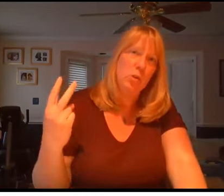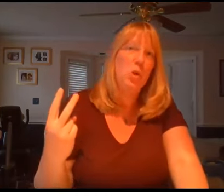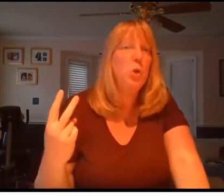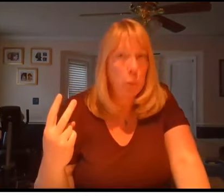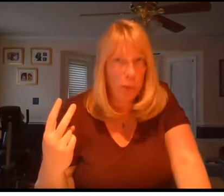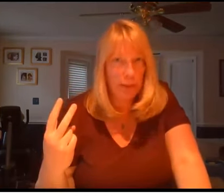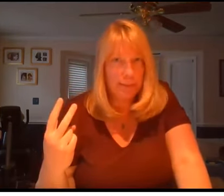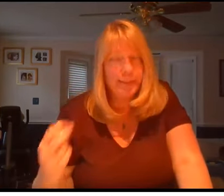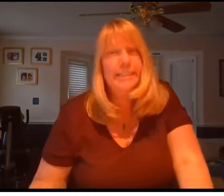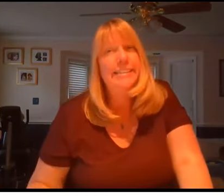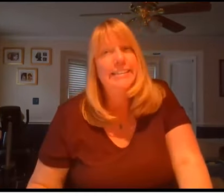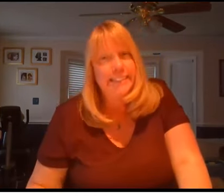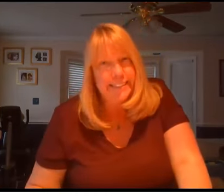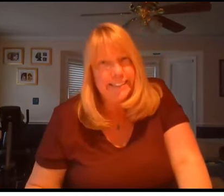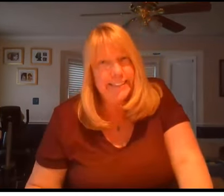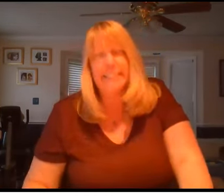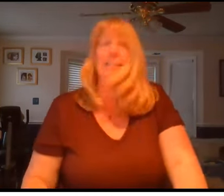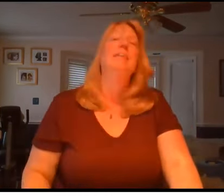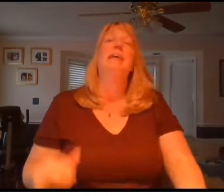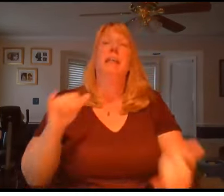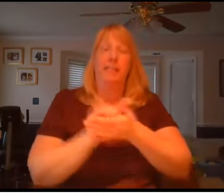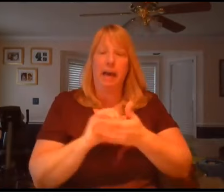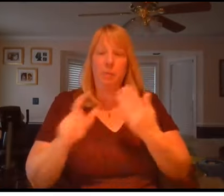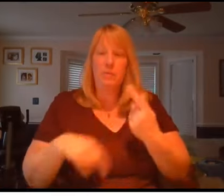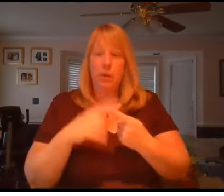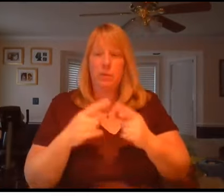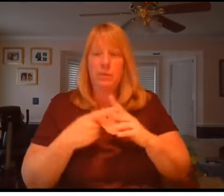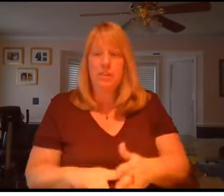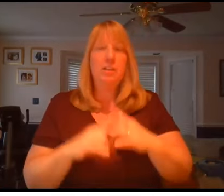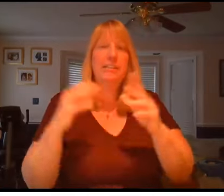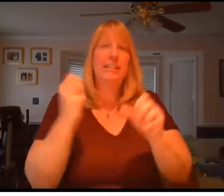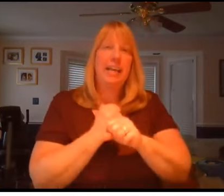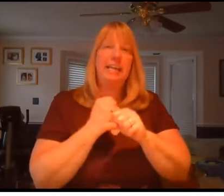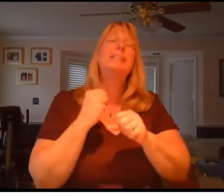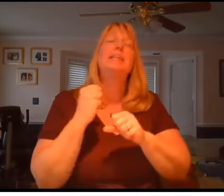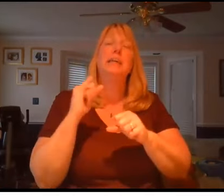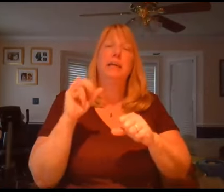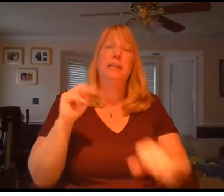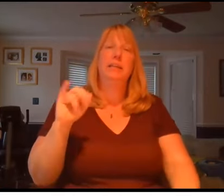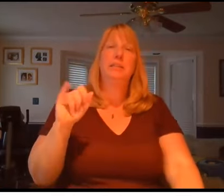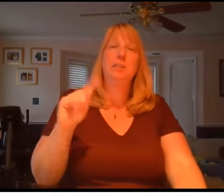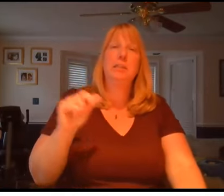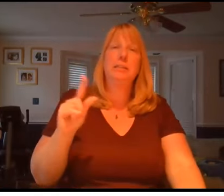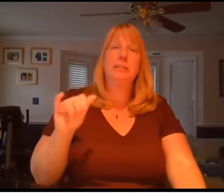Signed exact English, SEE2. It's a new one. That started to get